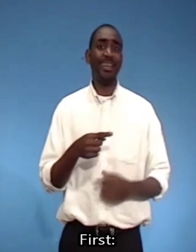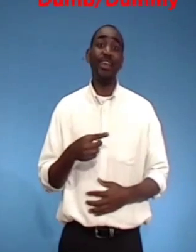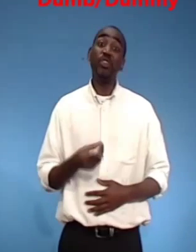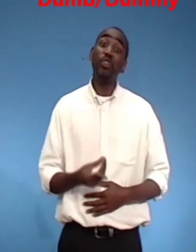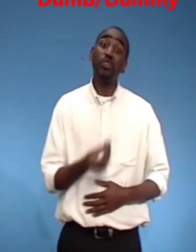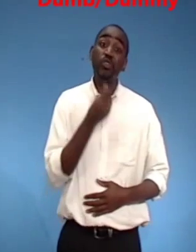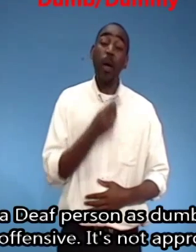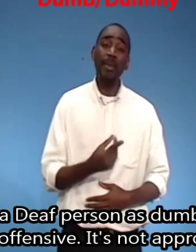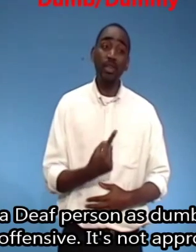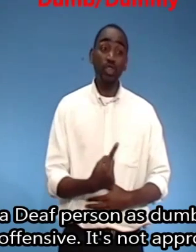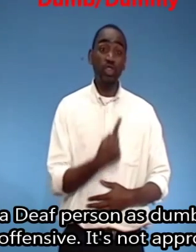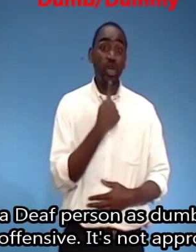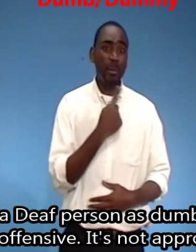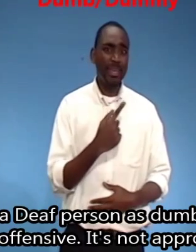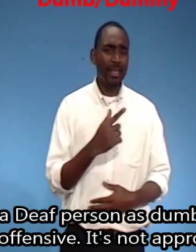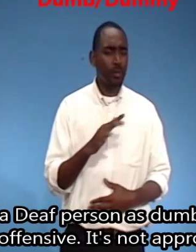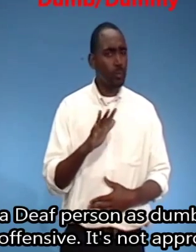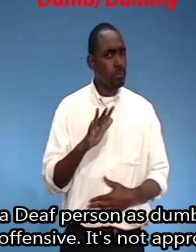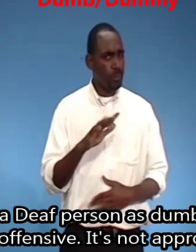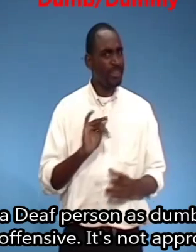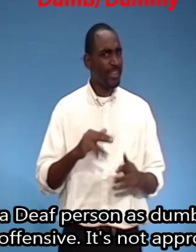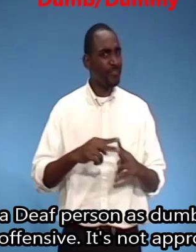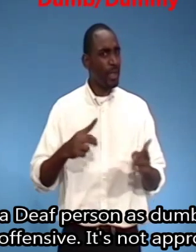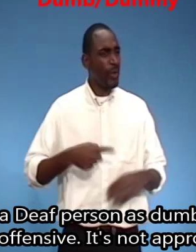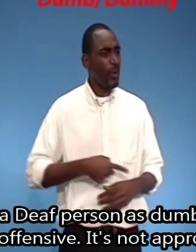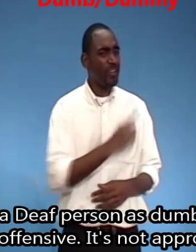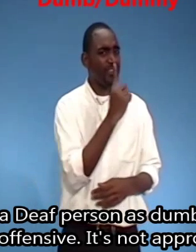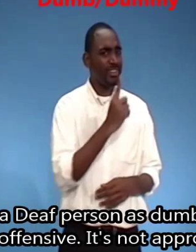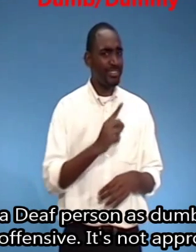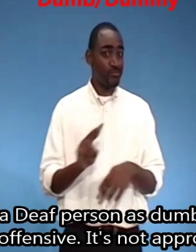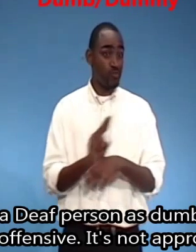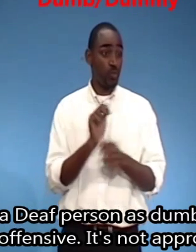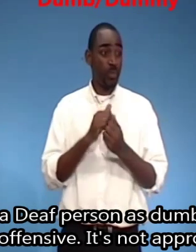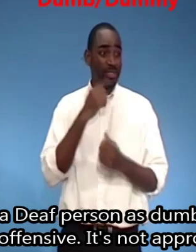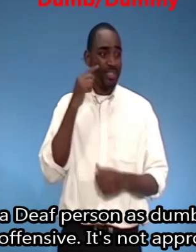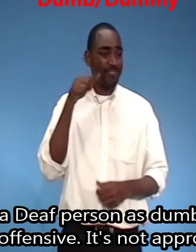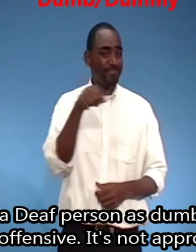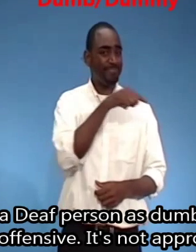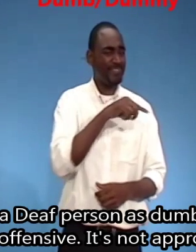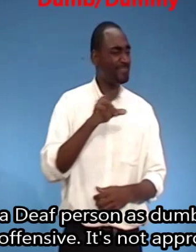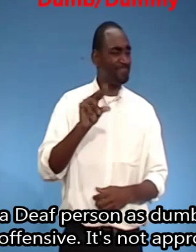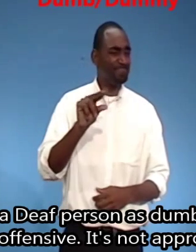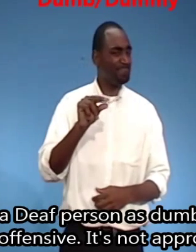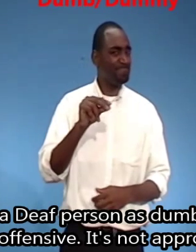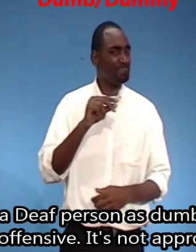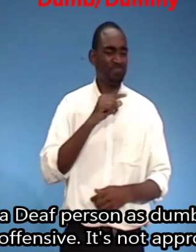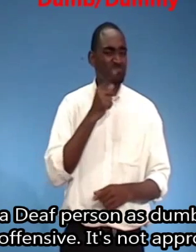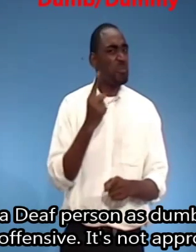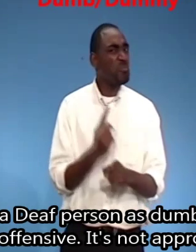dumb or dummy. Labeling a deaf person as dumb or dummy is very offensive. It is not